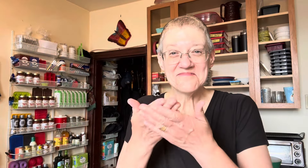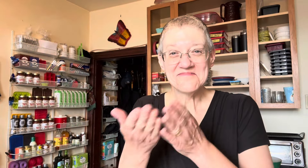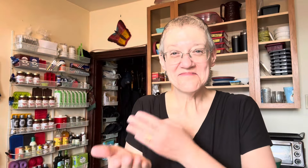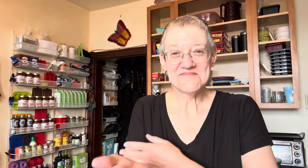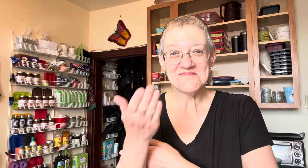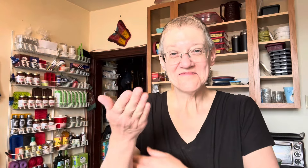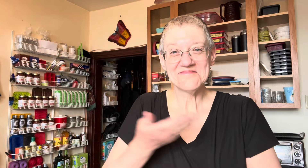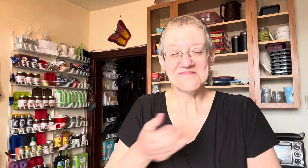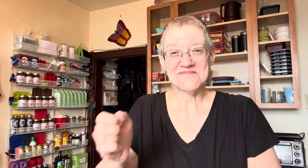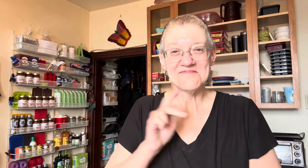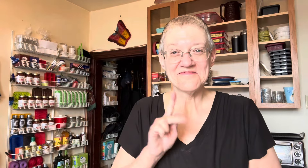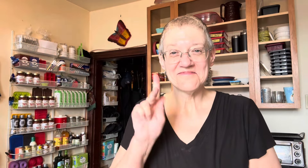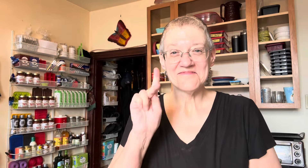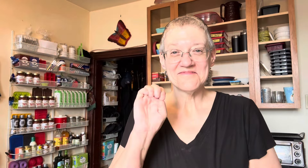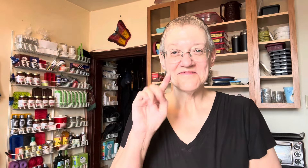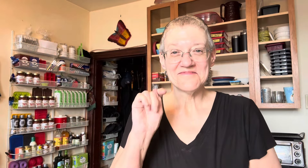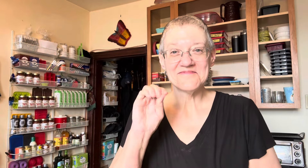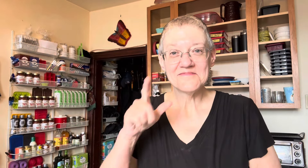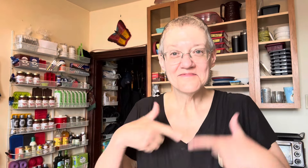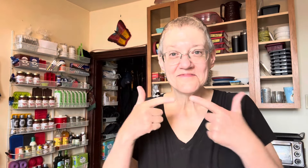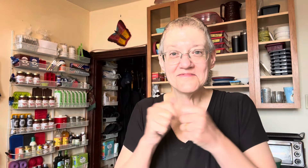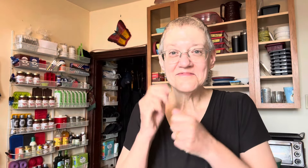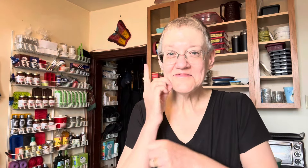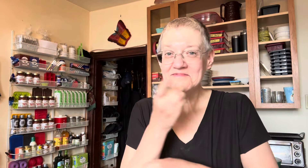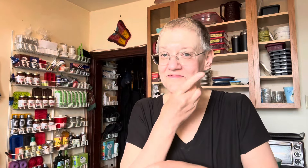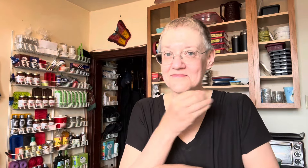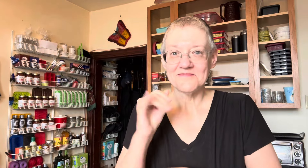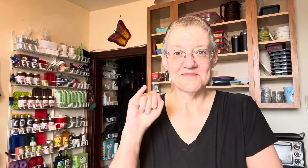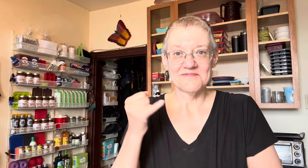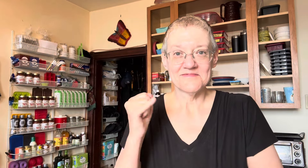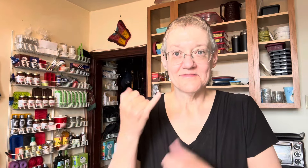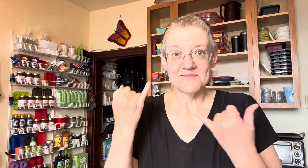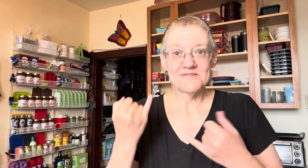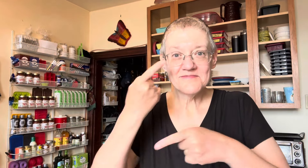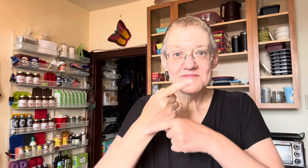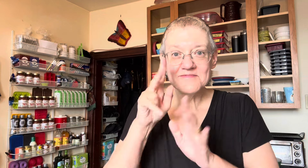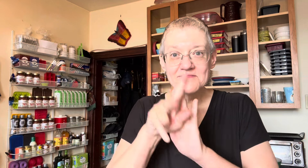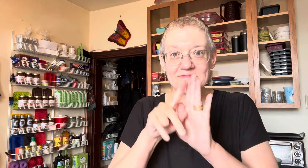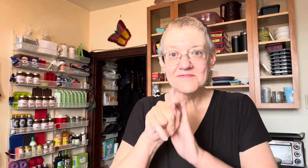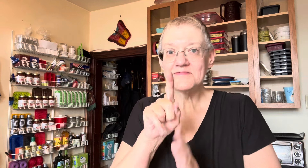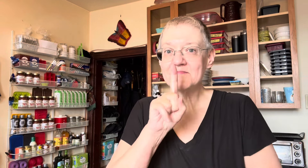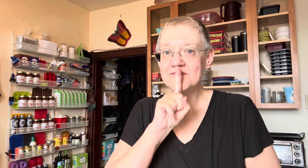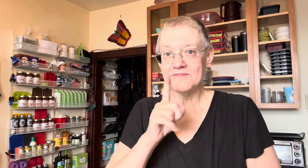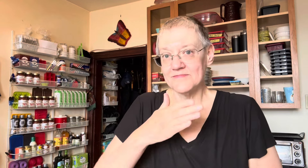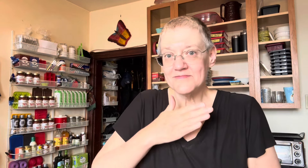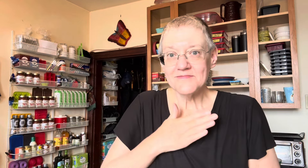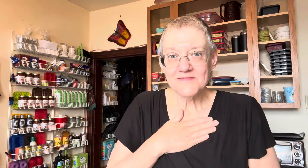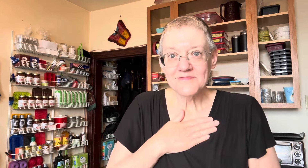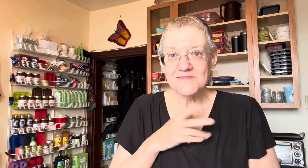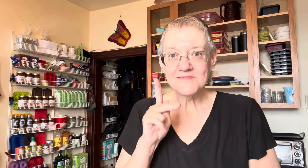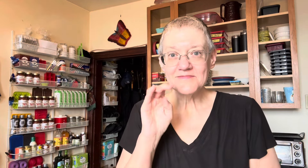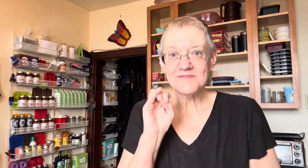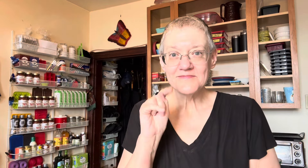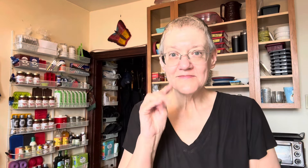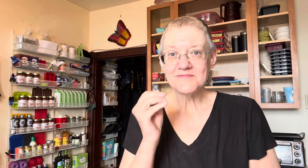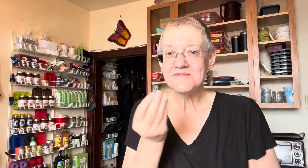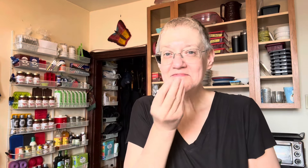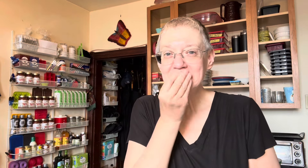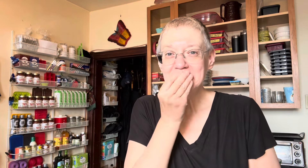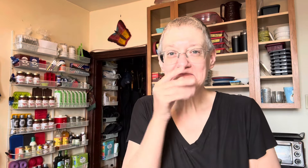Good morning and welcome back to Keto Living with Dale and Judith. Today's video is all about my